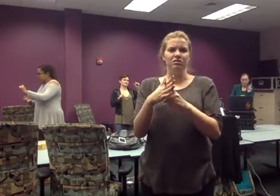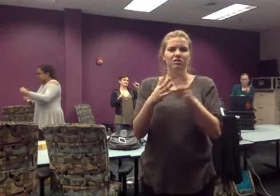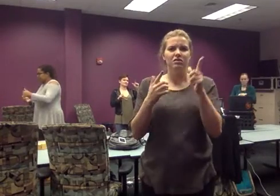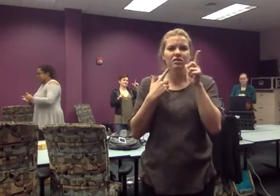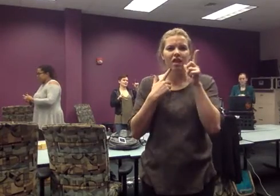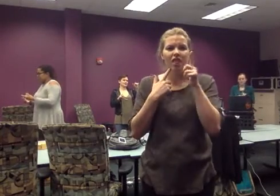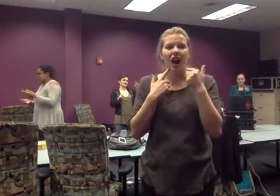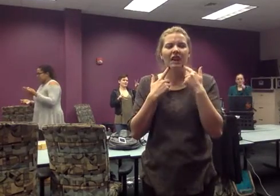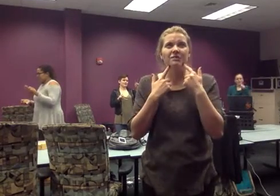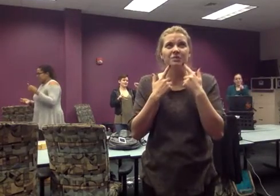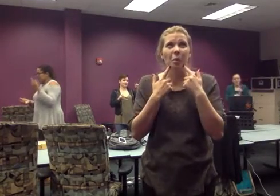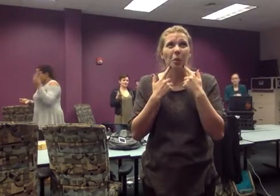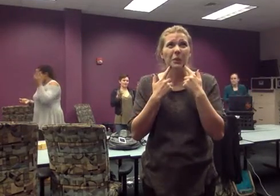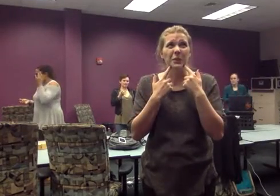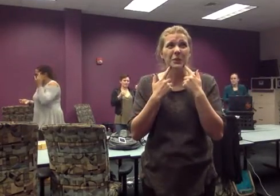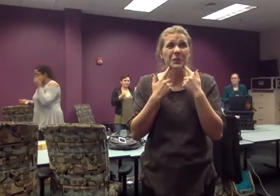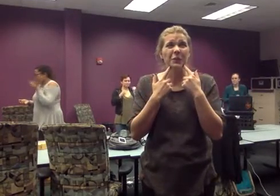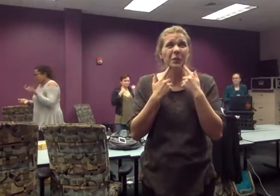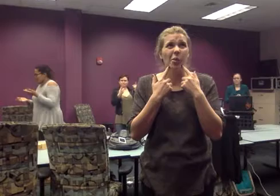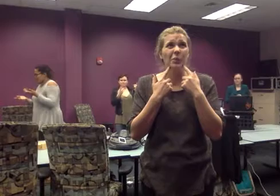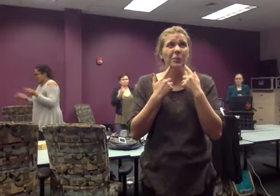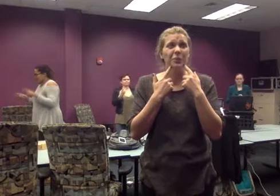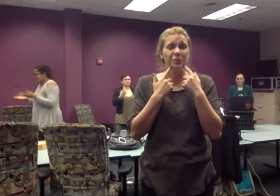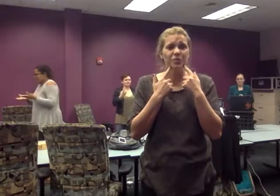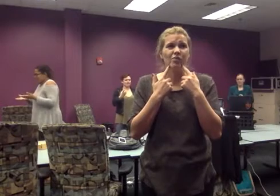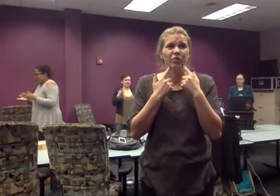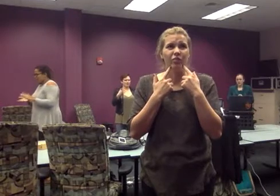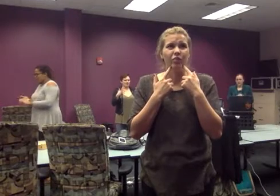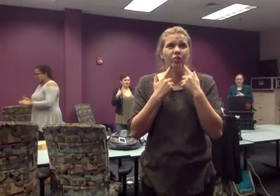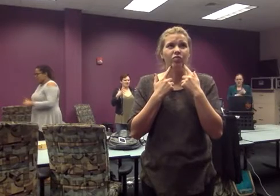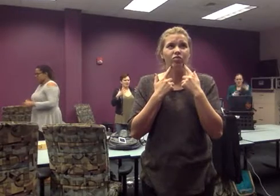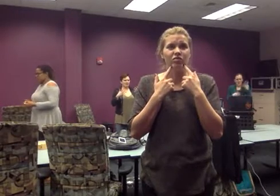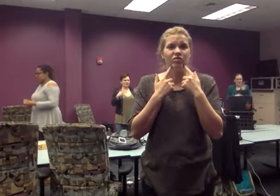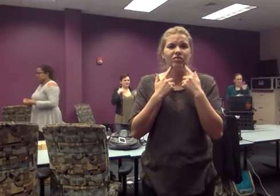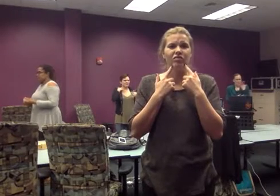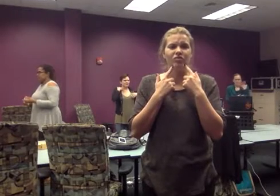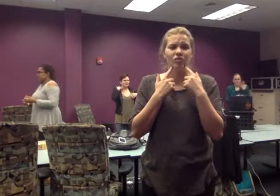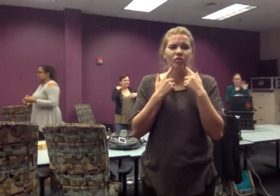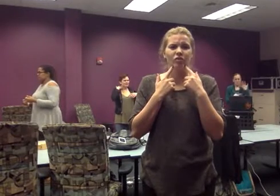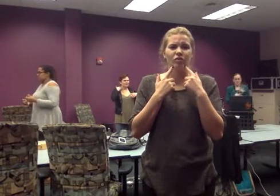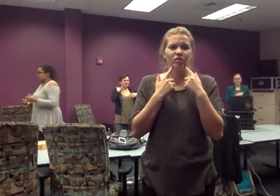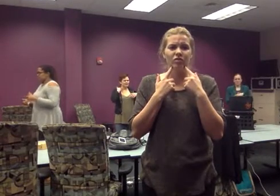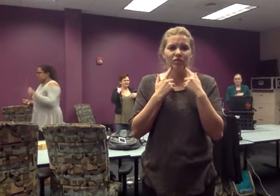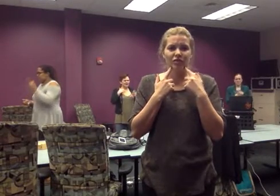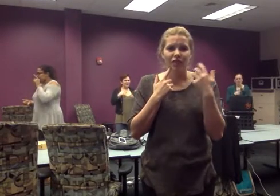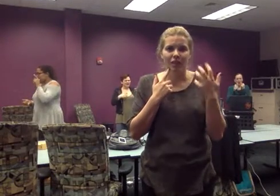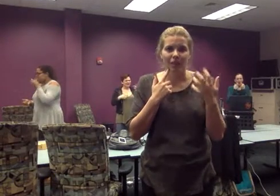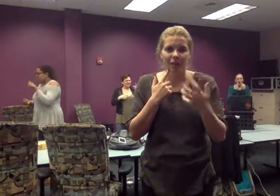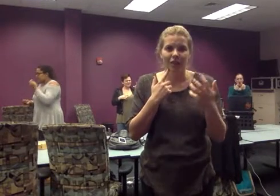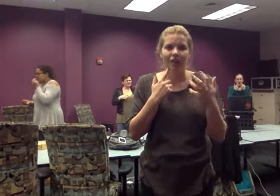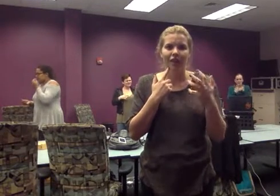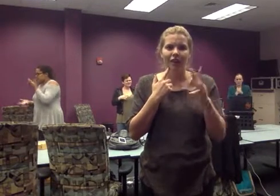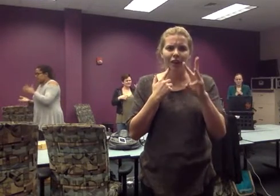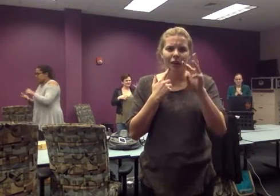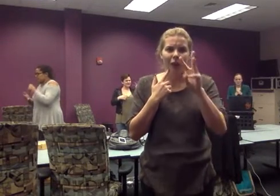lemon, we really had a sense of, wow, there were saliva glands in the bottom and also